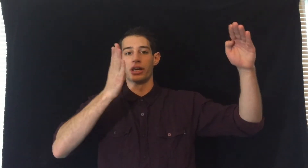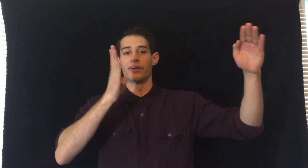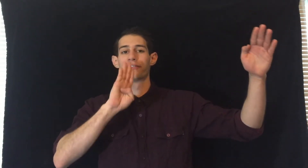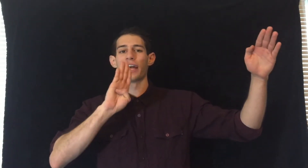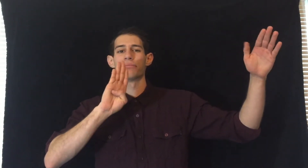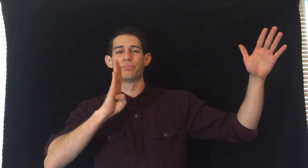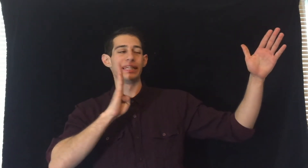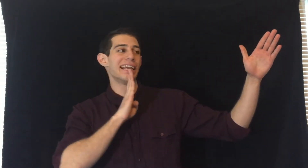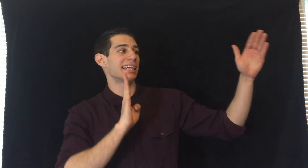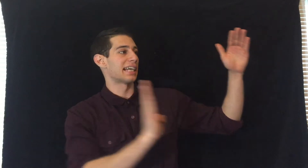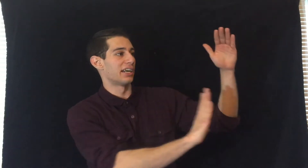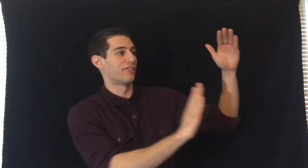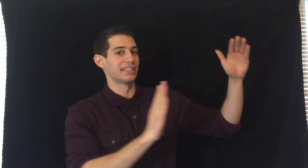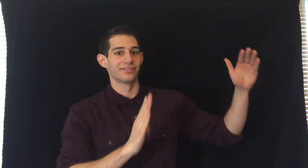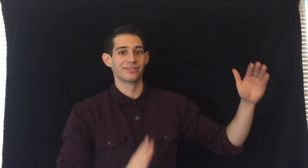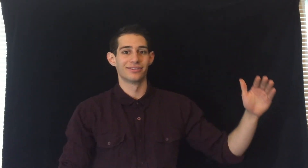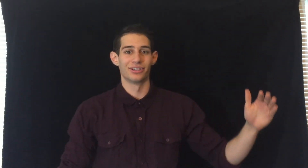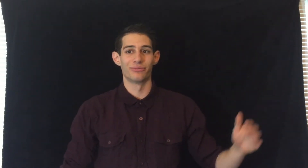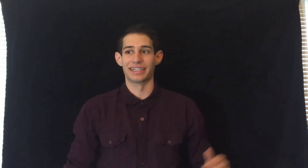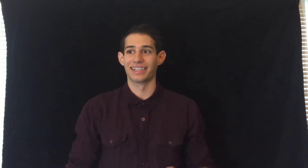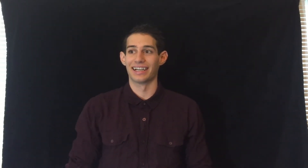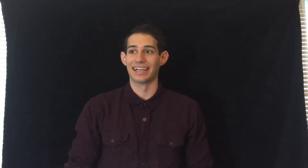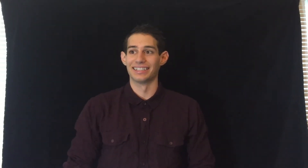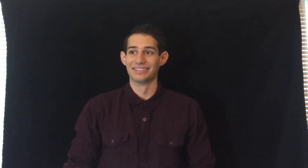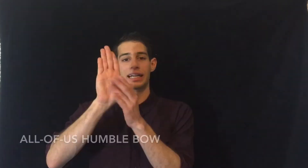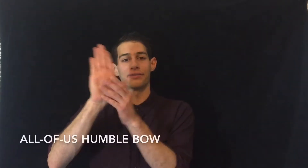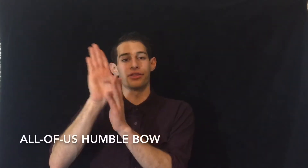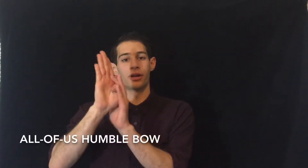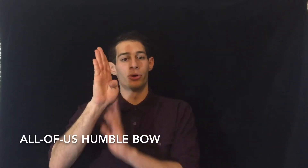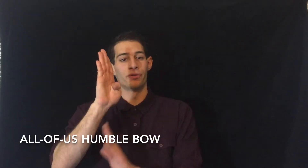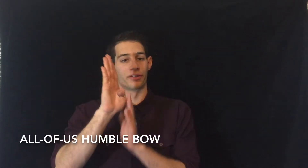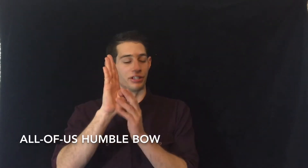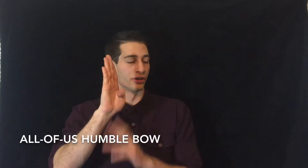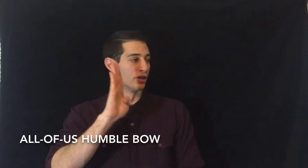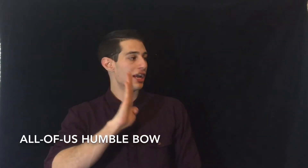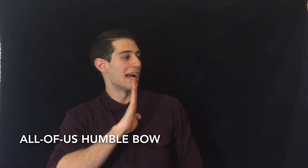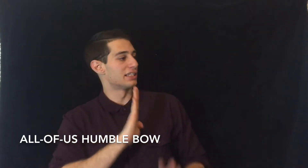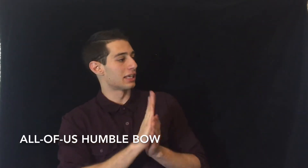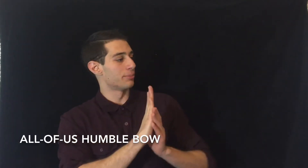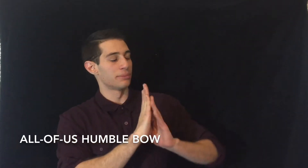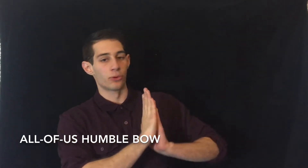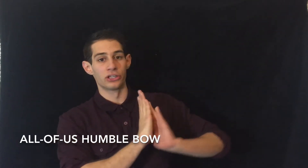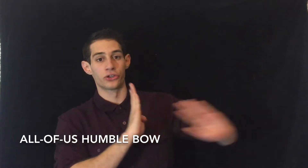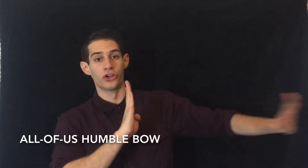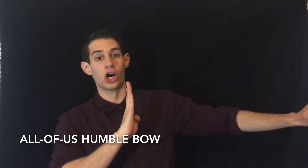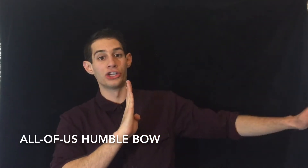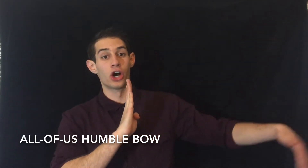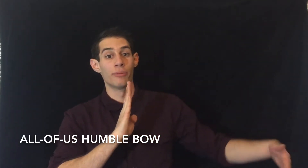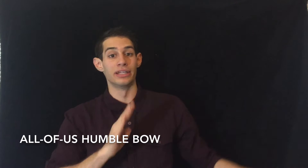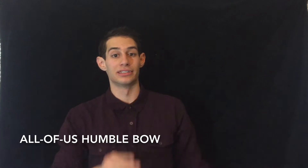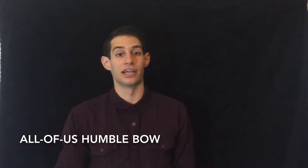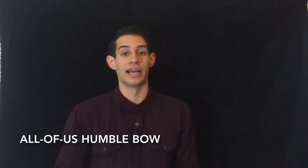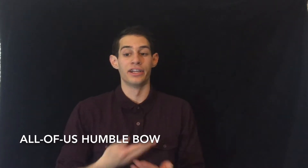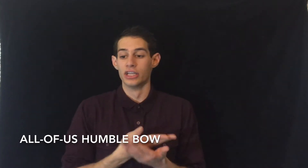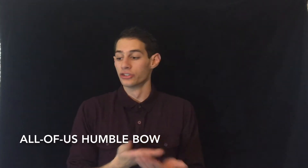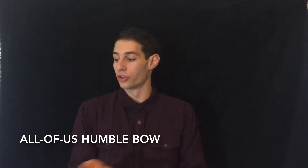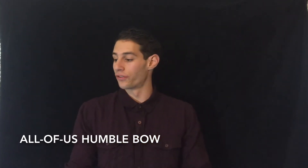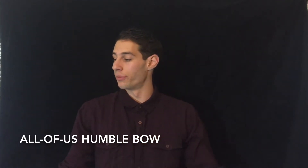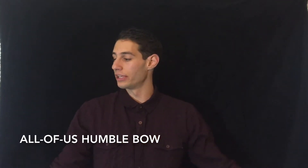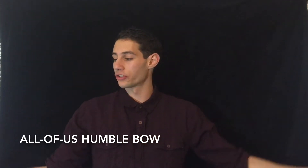a flat B hand kind of face. Oh my God. Kind of thumb over here, and it's going to be pointing to your non-dominant side. So from this, your